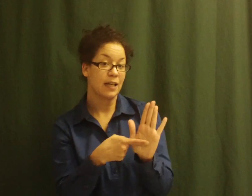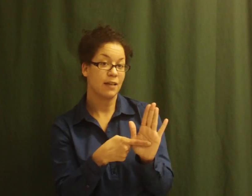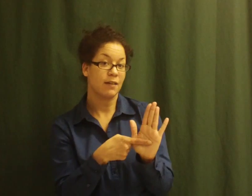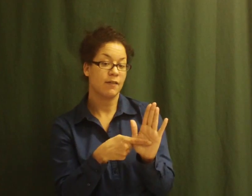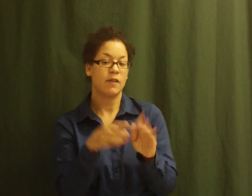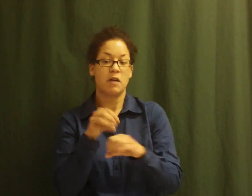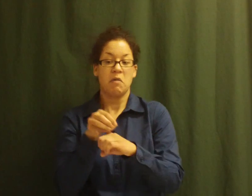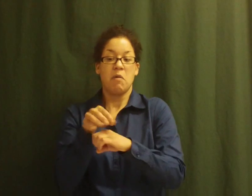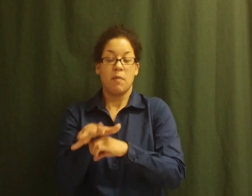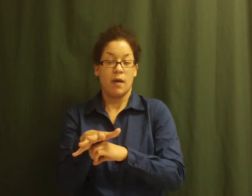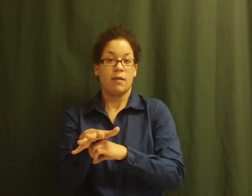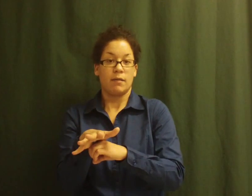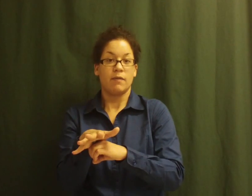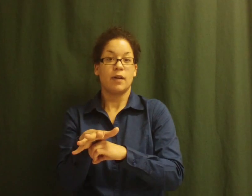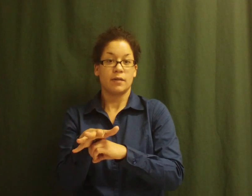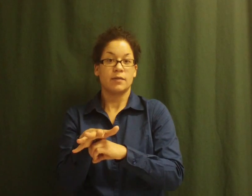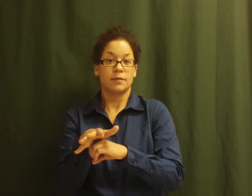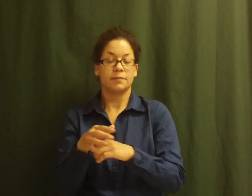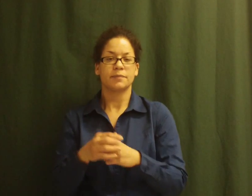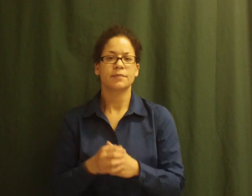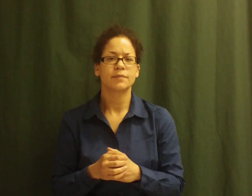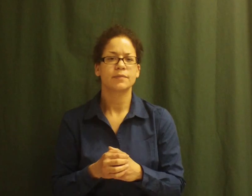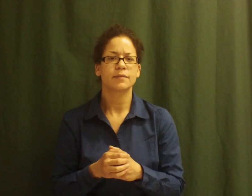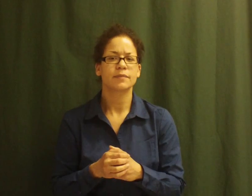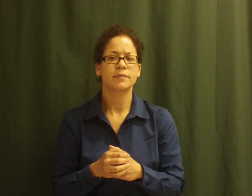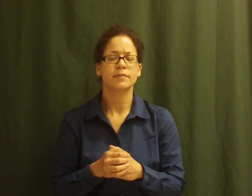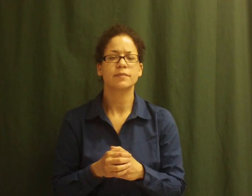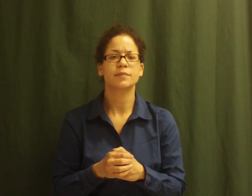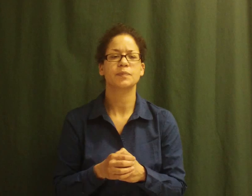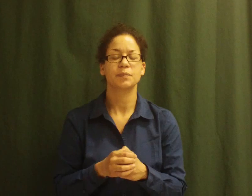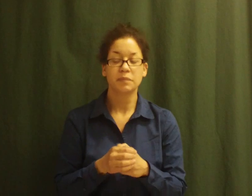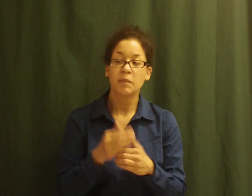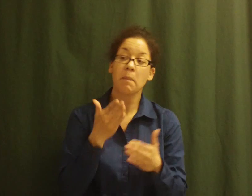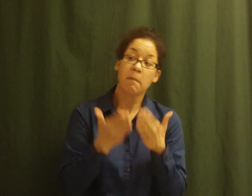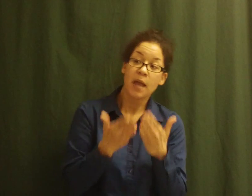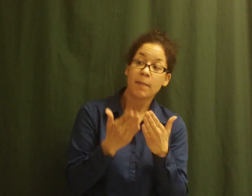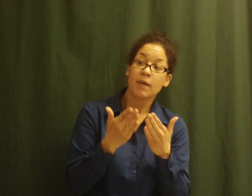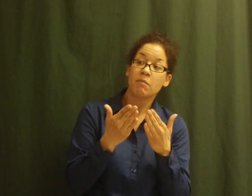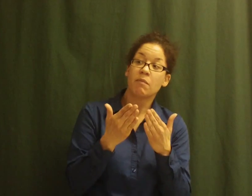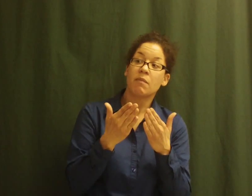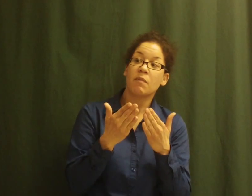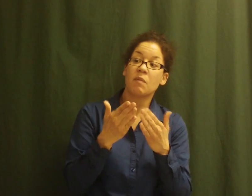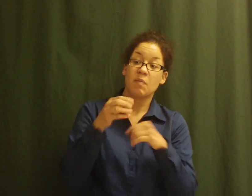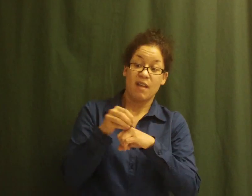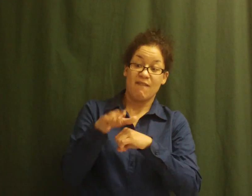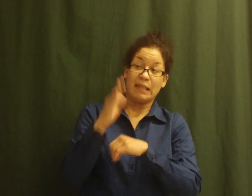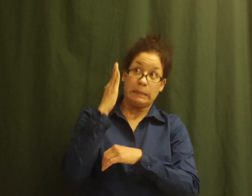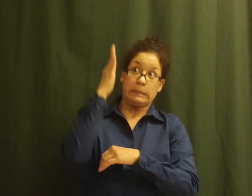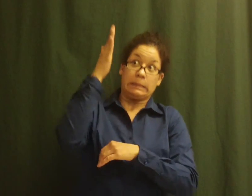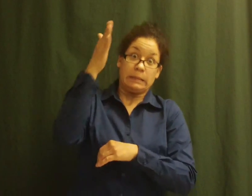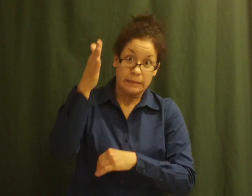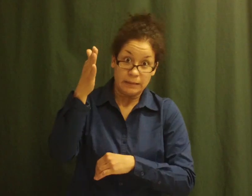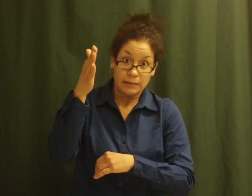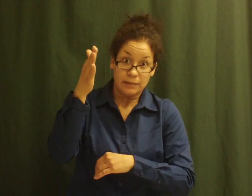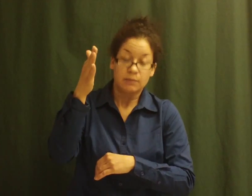a policy has, will have, or might have on others.